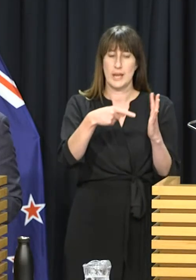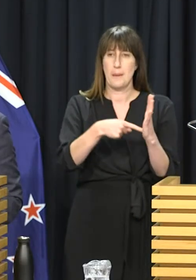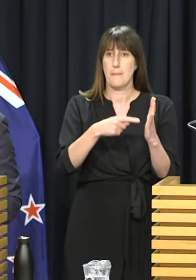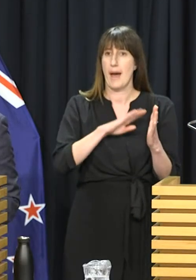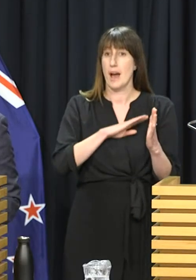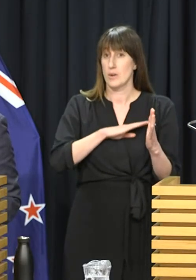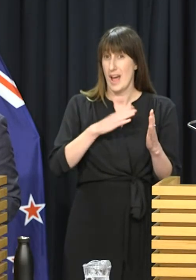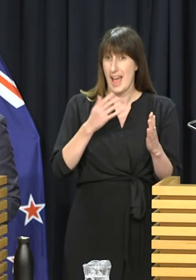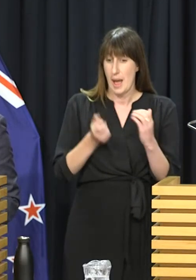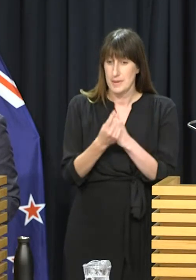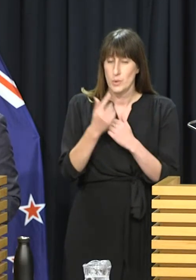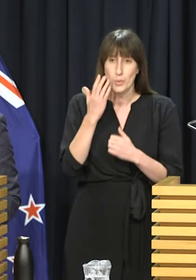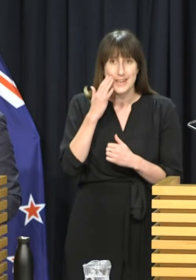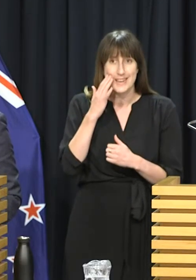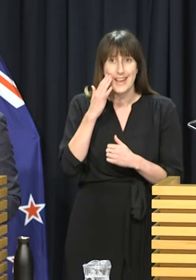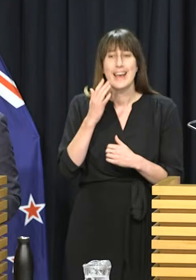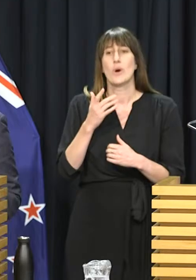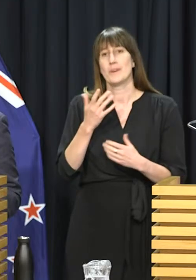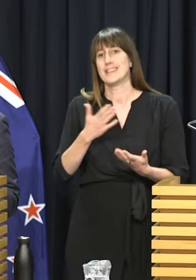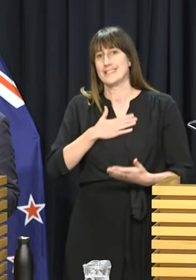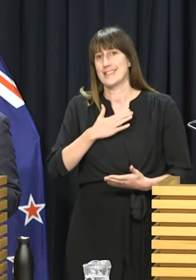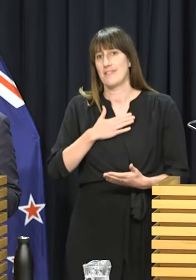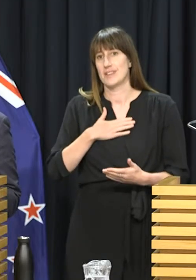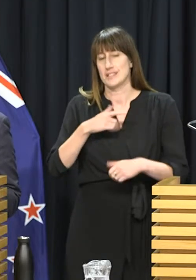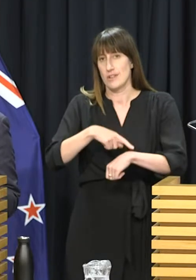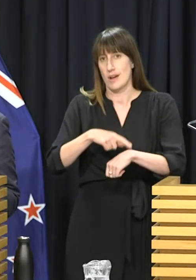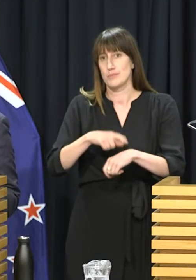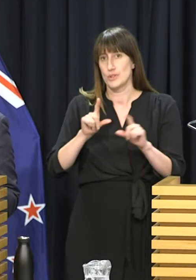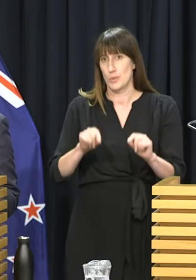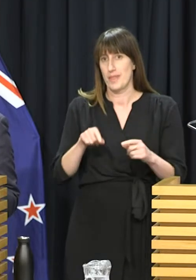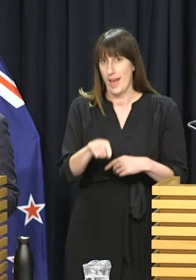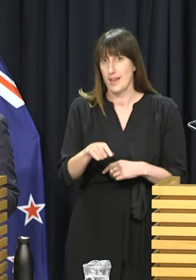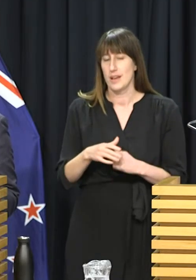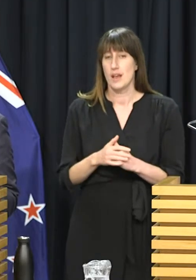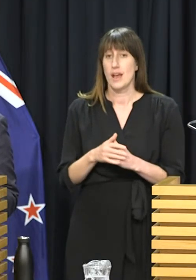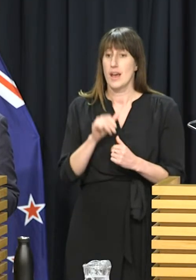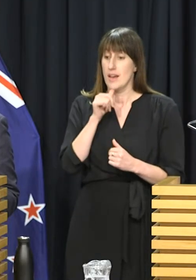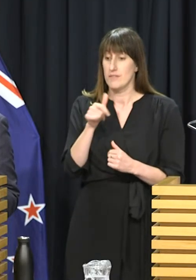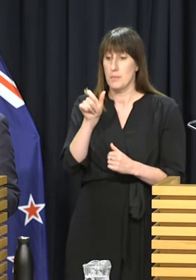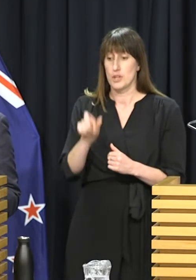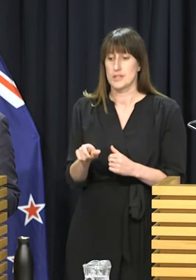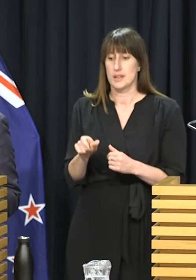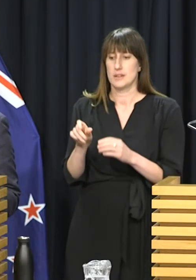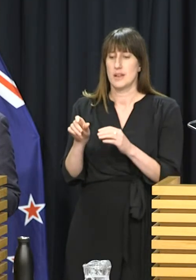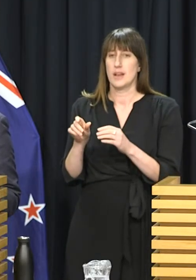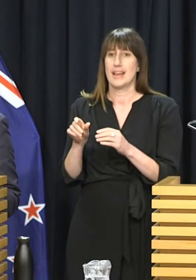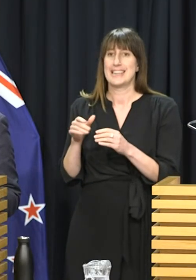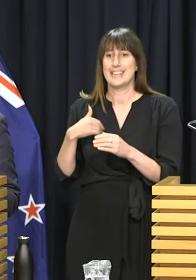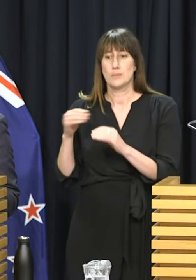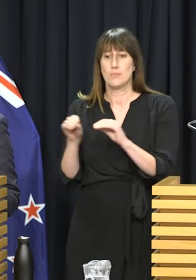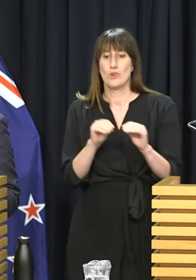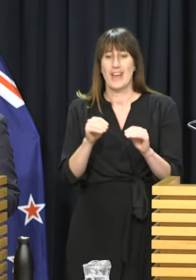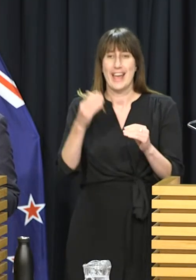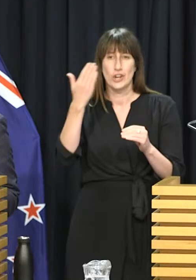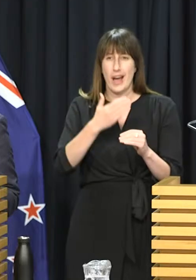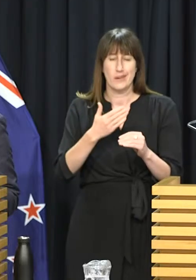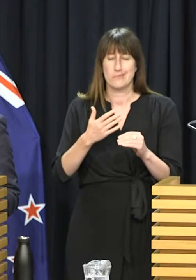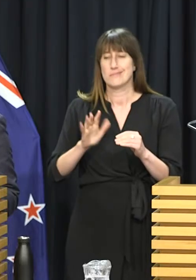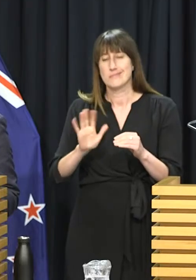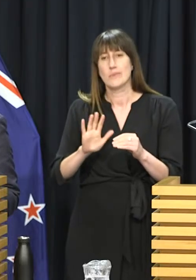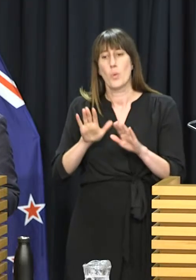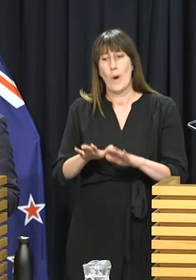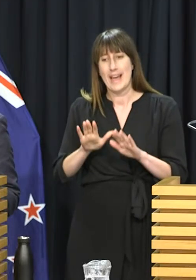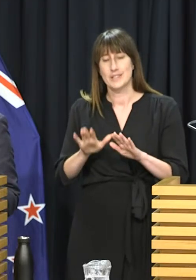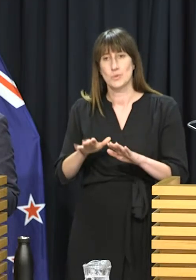next day and then transfer them the next day. But generally speaking, if someone tests positive in that day 1 testing, they wouldn't spend more than